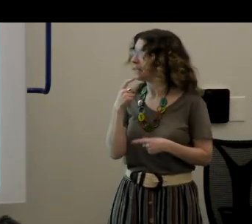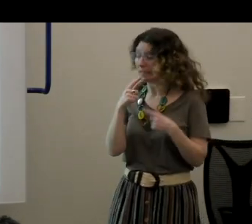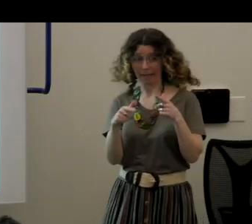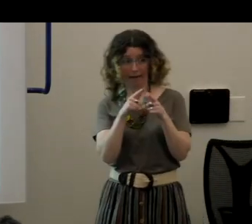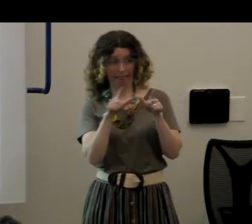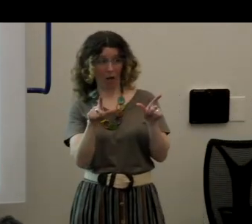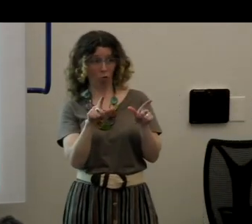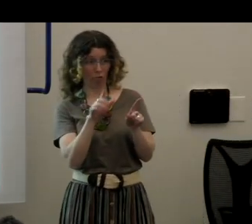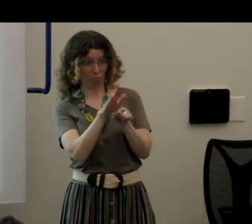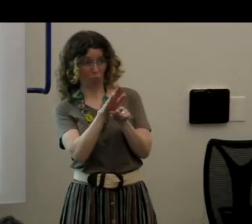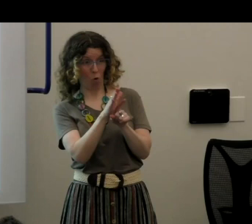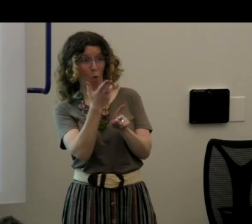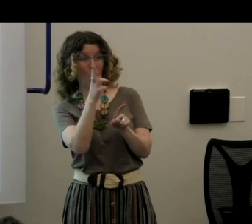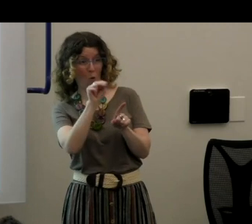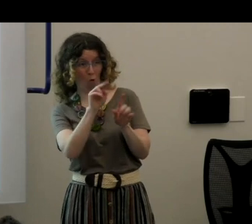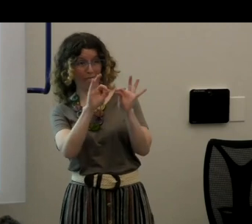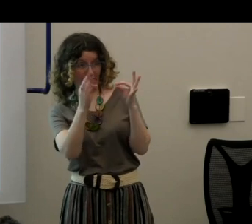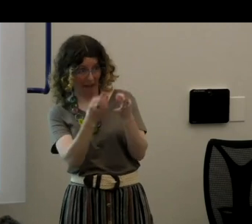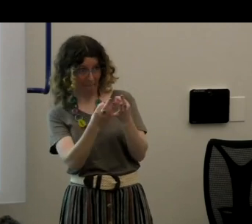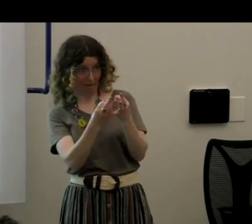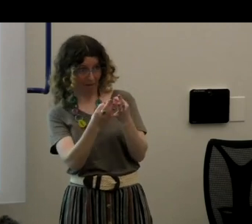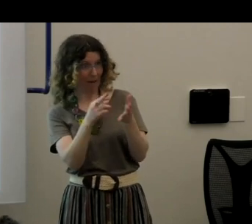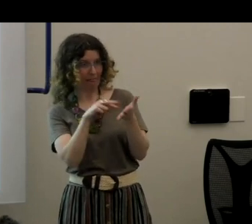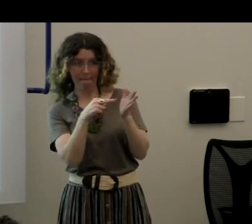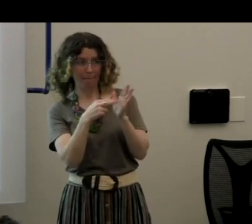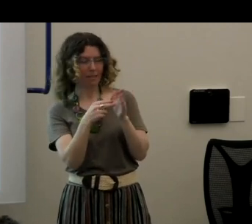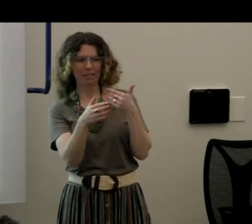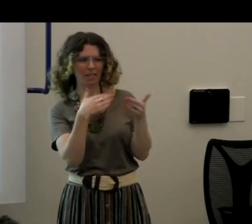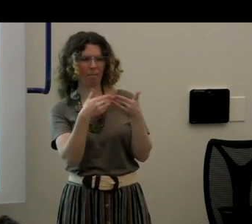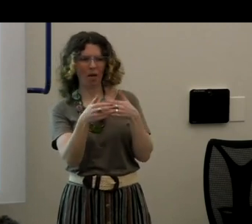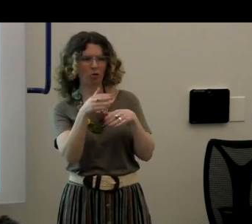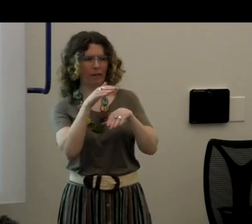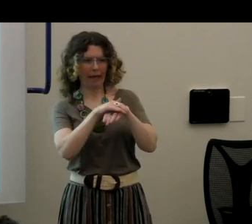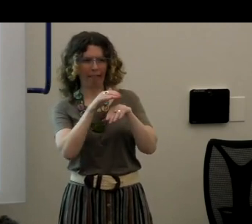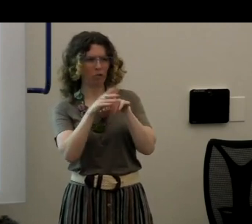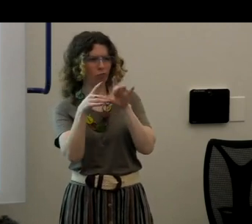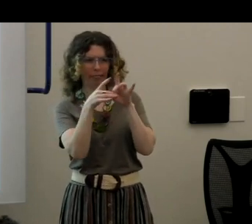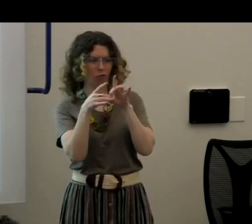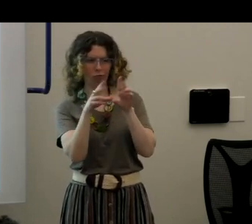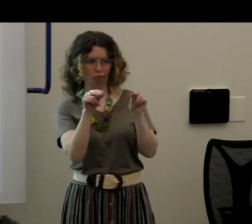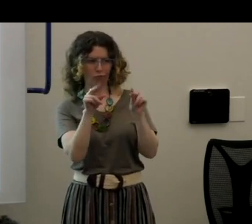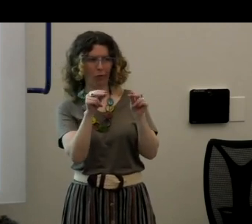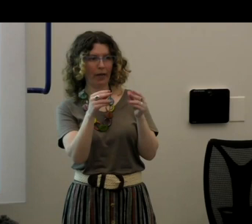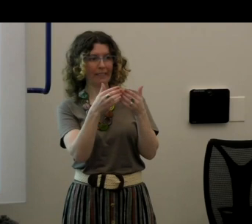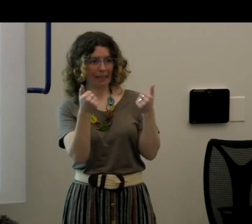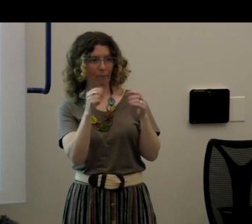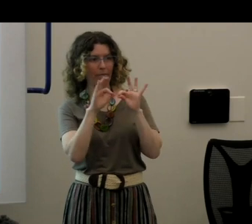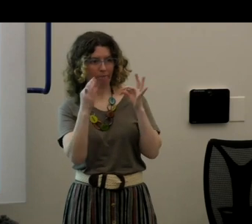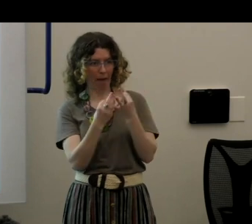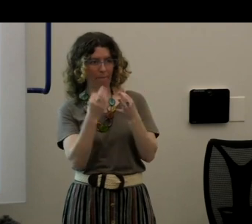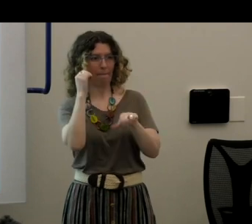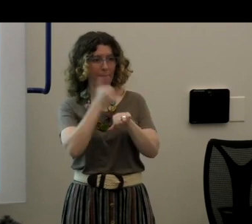As I mentioned moments ago, sign language has its own family, if you will. It doesn't matter if it's English